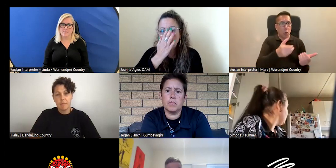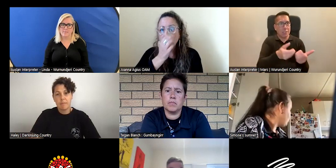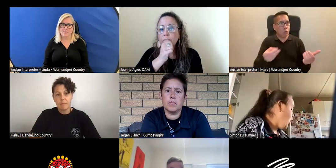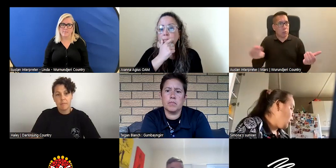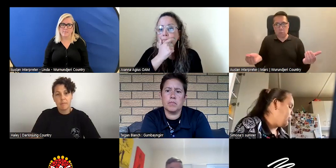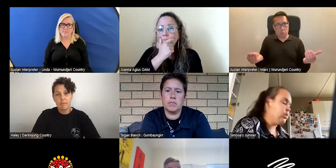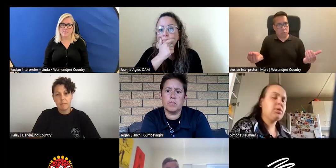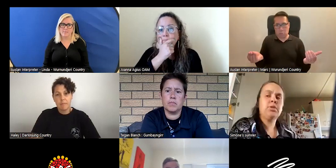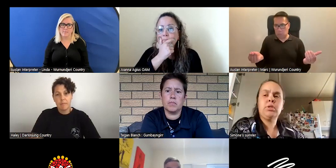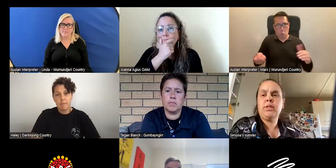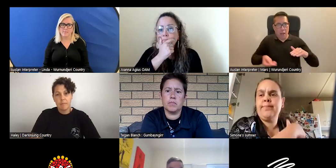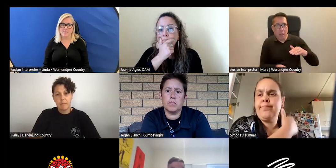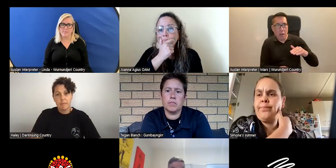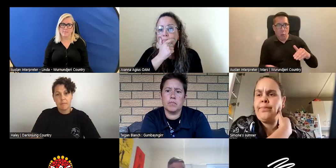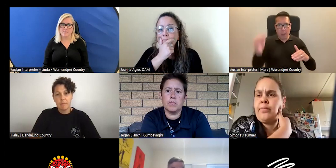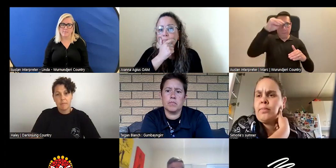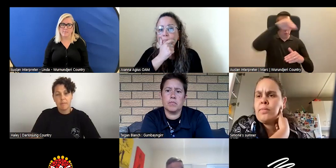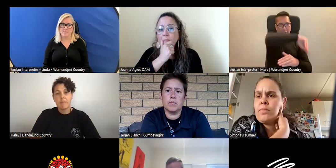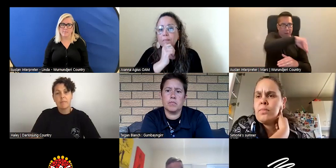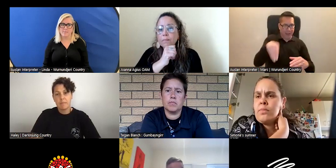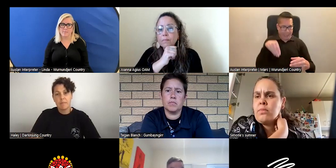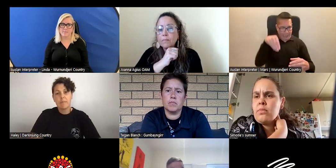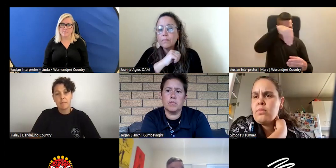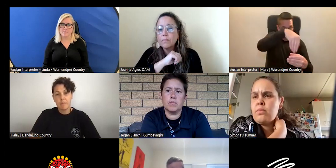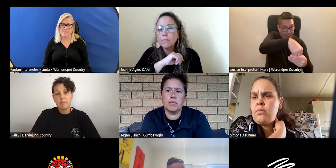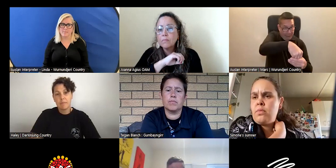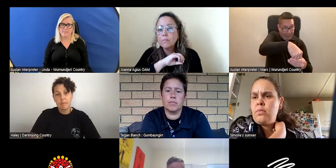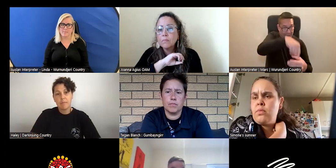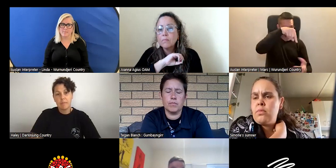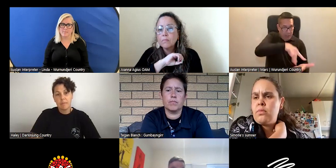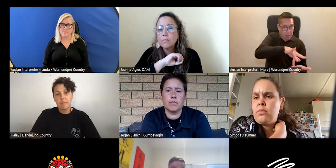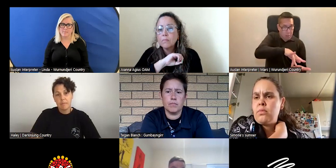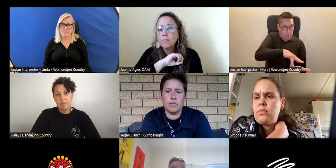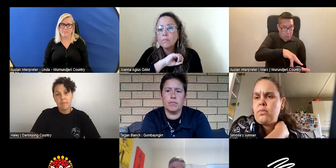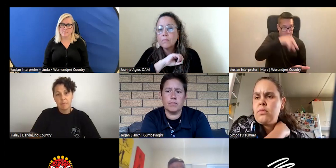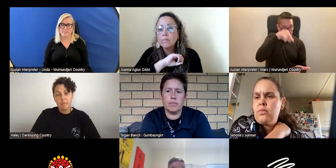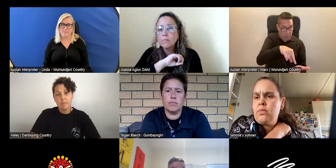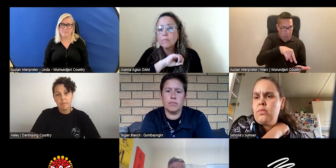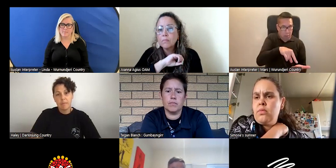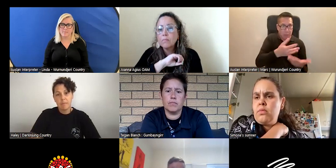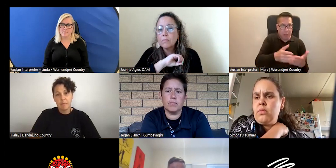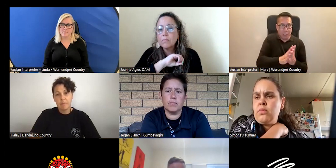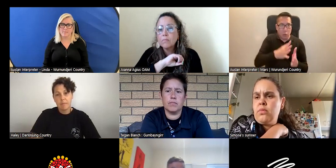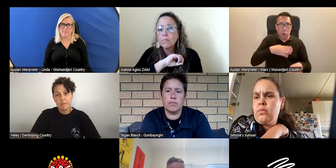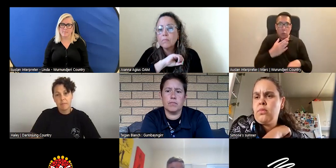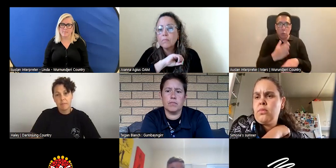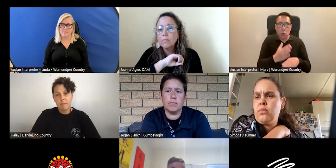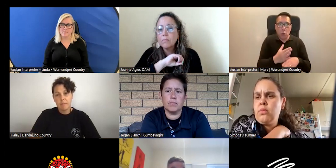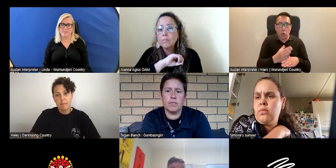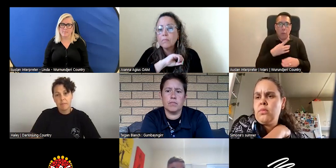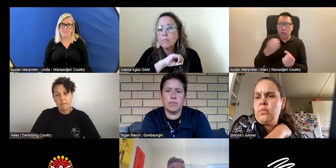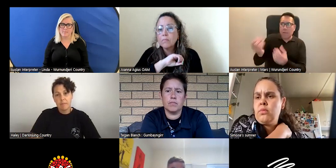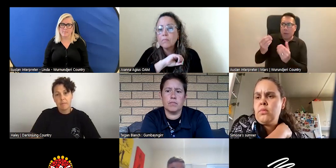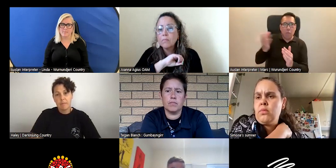alongside, underneath, below. It's something that sits fair and square in the middle. So that's the way we wanted to work because of the feedback we got from